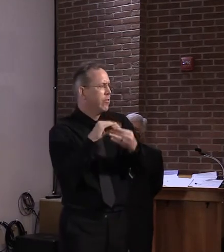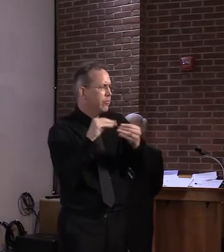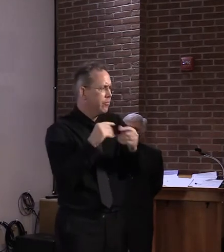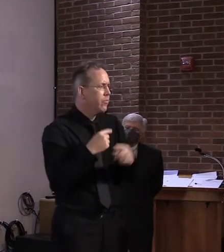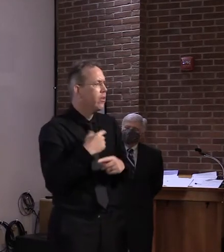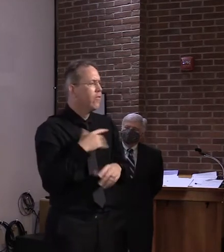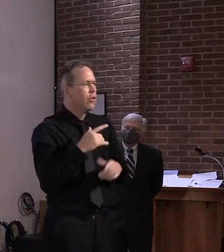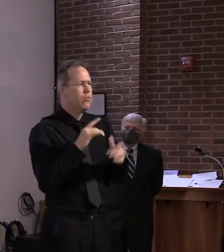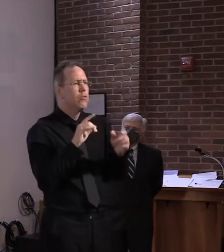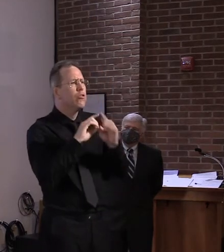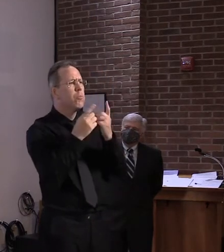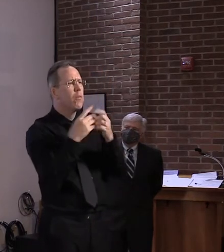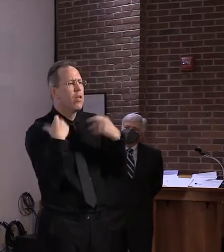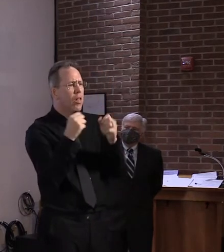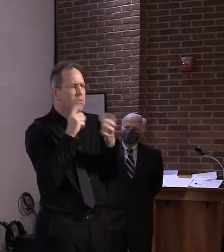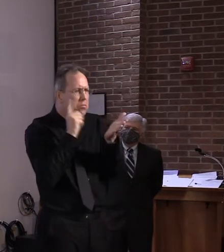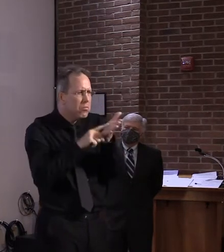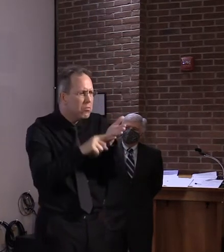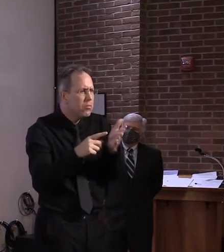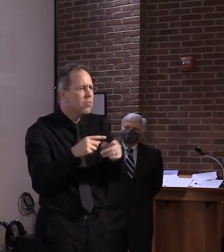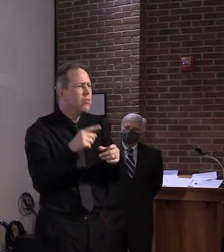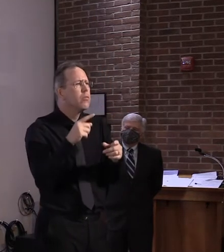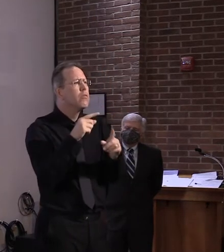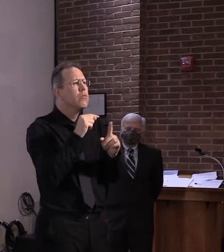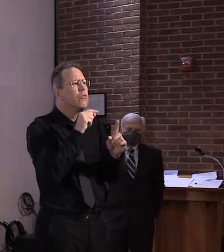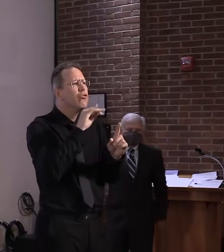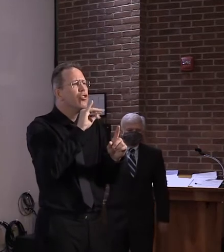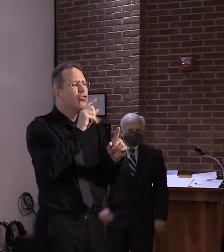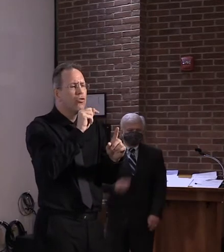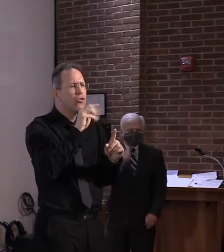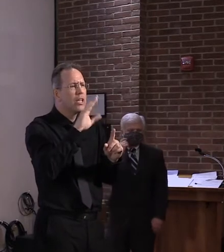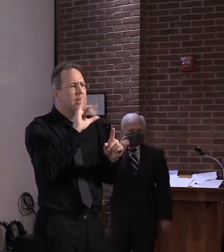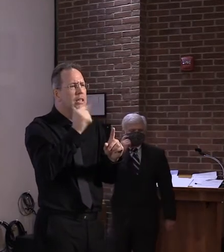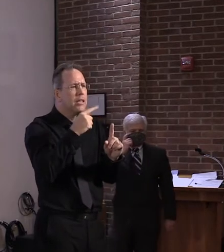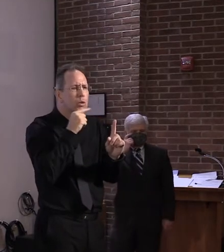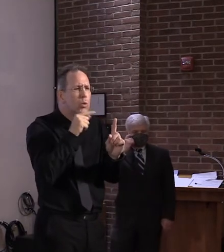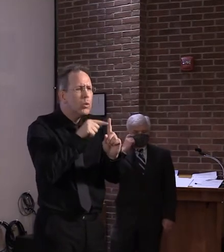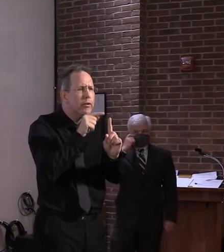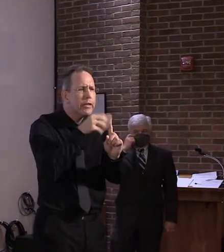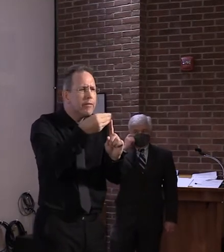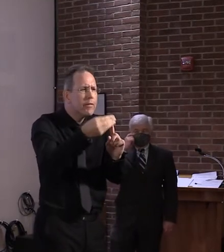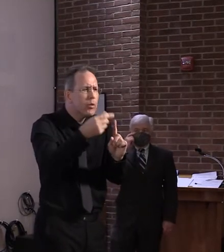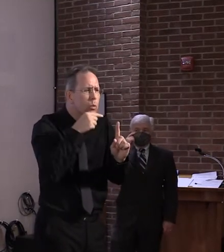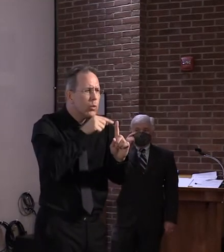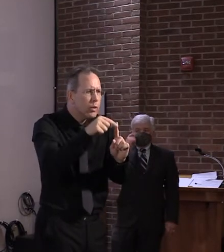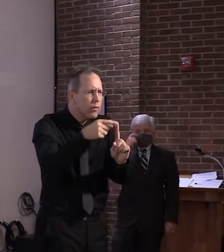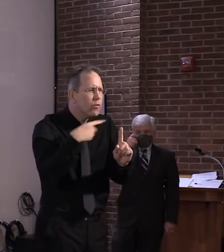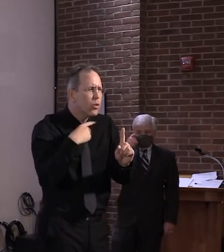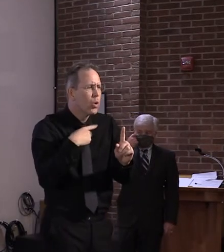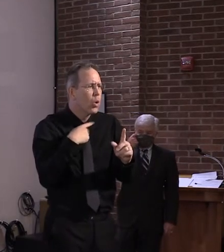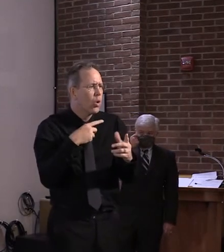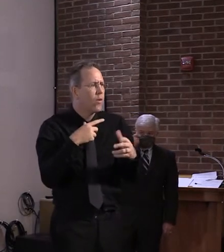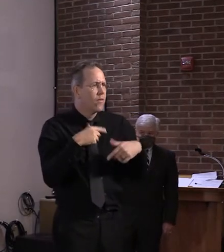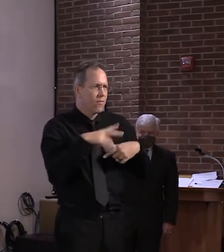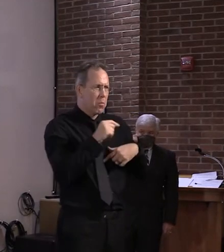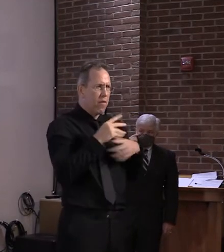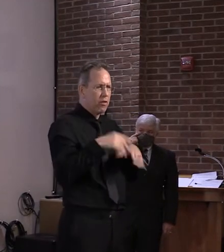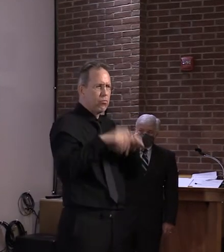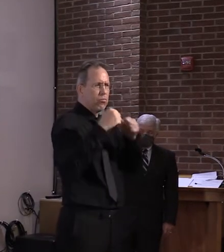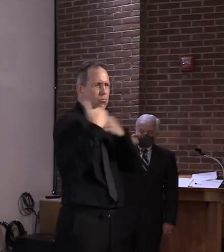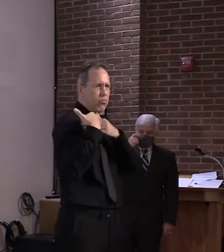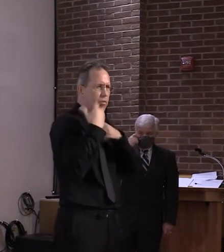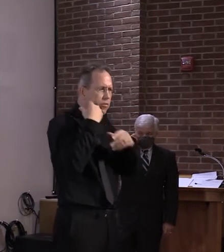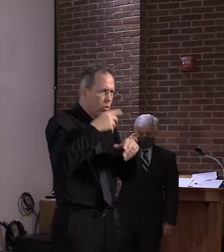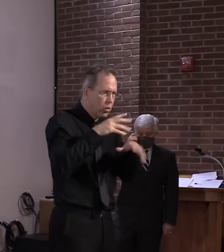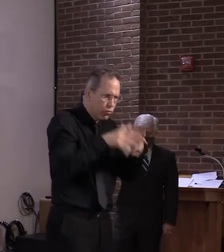extra testing, but that's because we had been coordinating the testing already, both in Vermont, but also at the